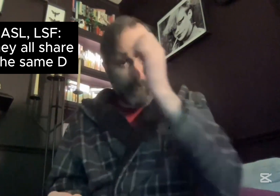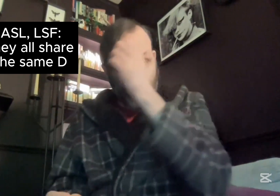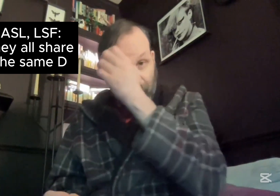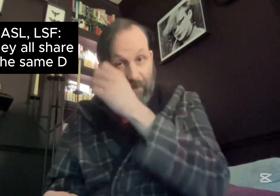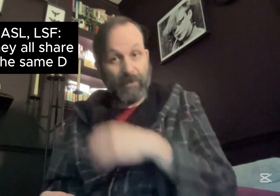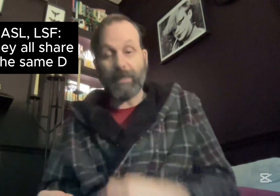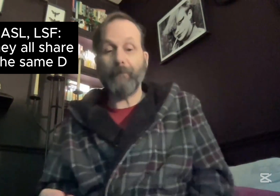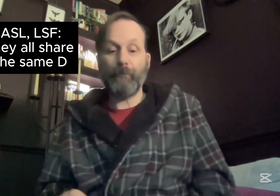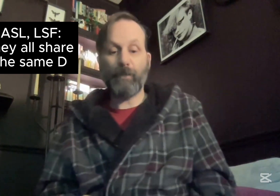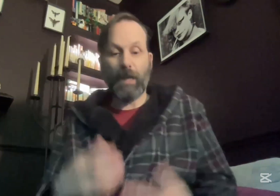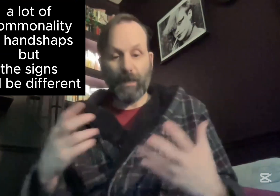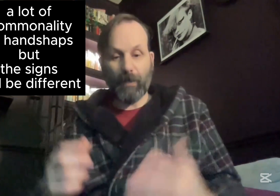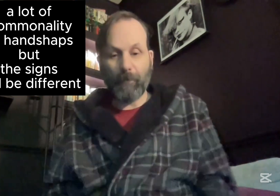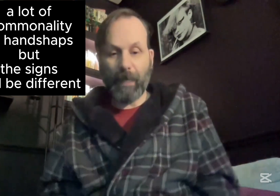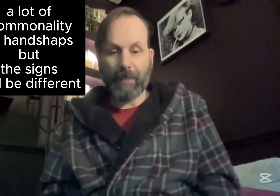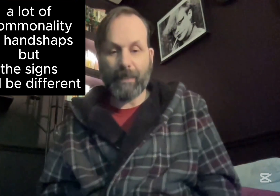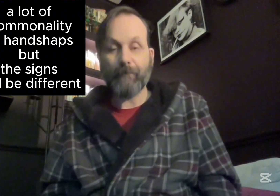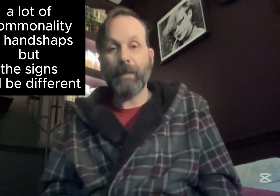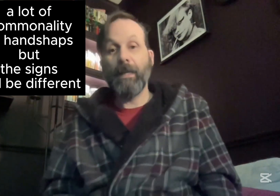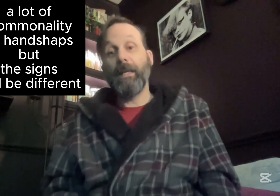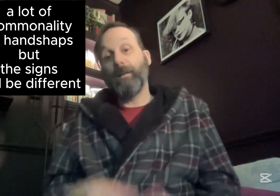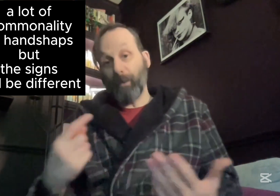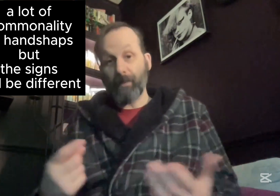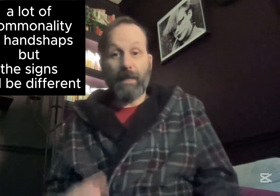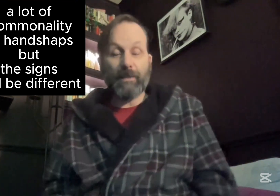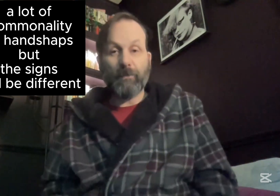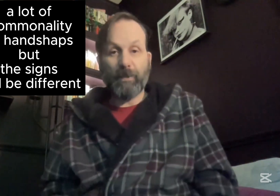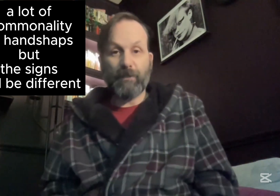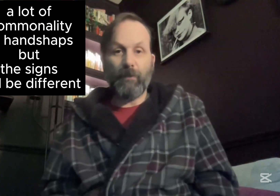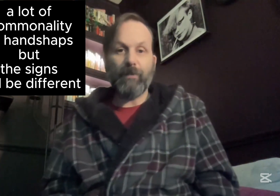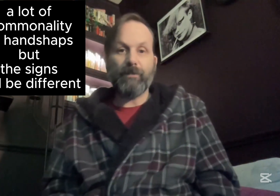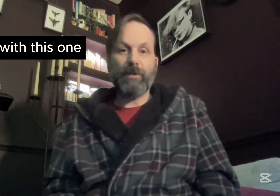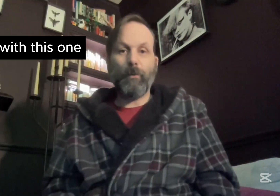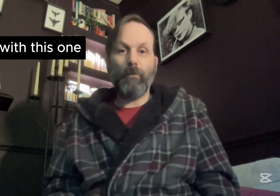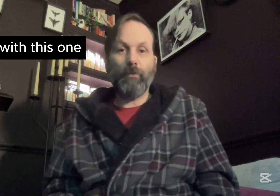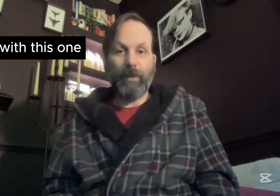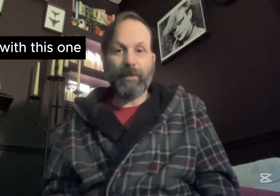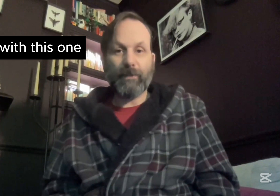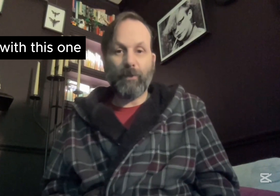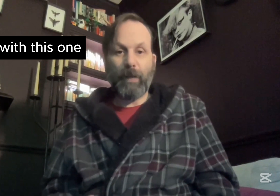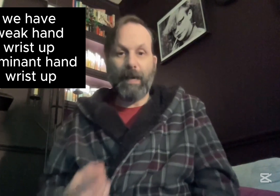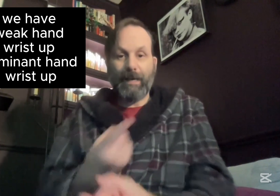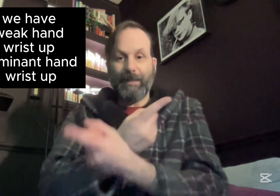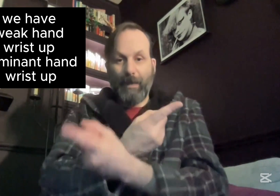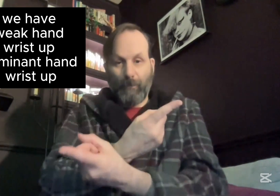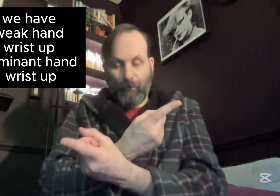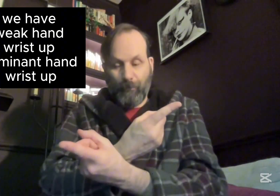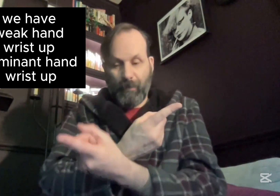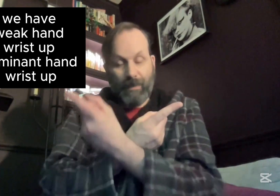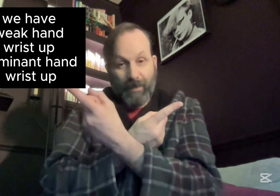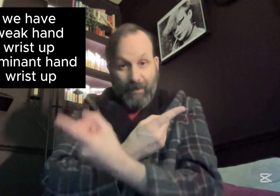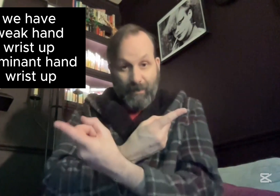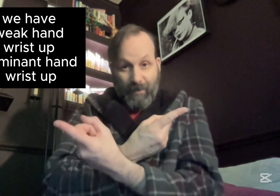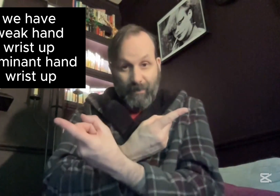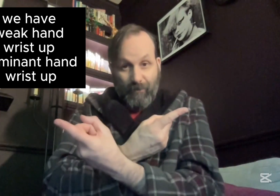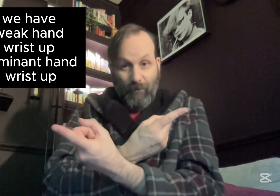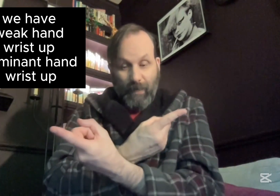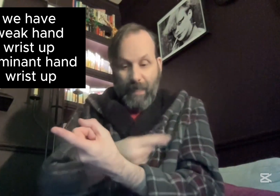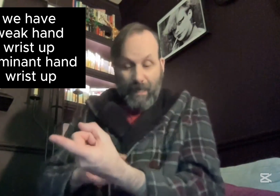same letter D. A lot of commonality. But the signs will be different. So with this one we have now weak